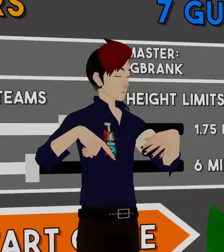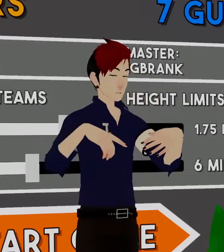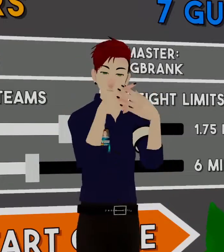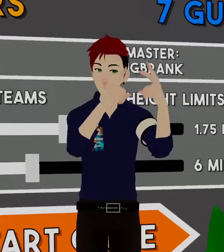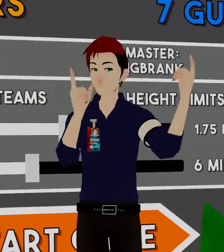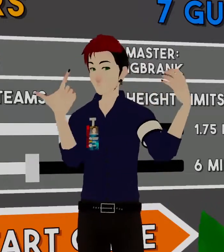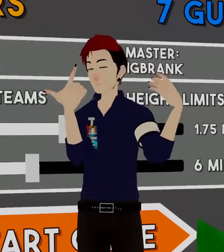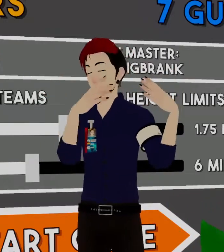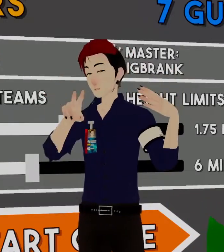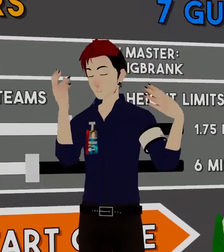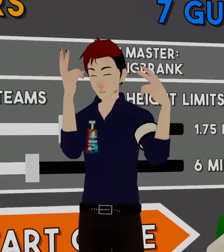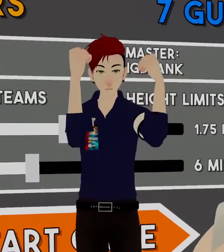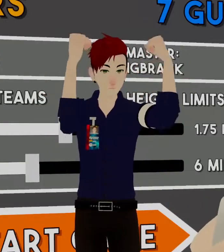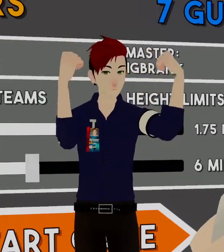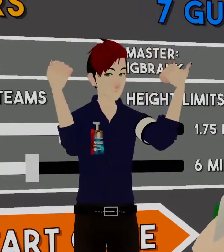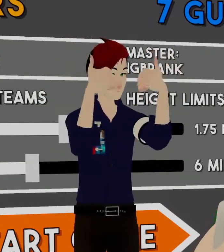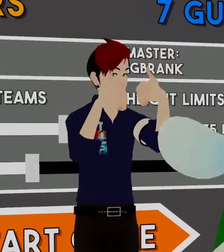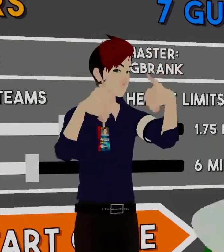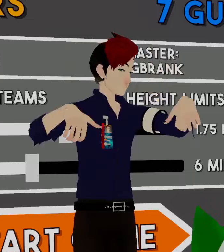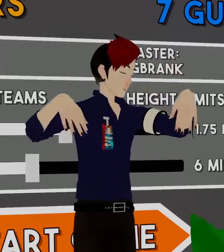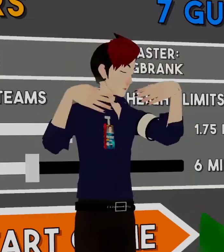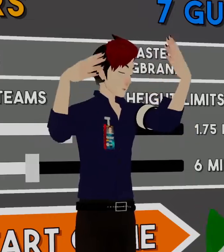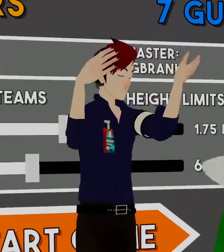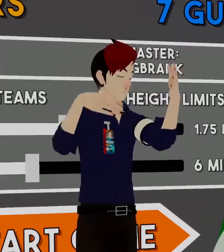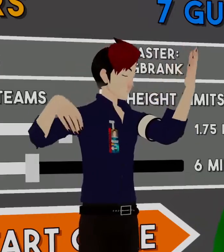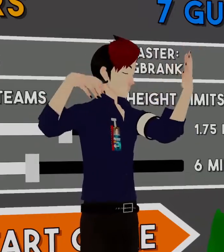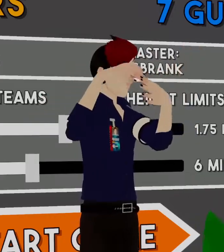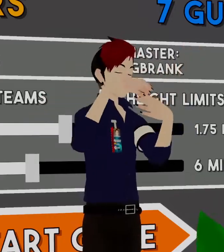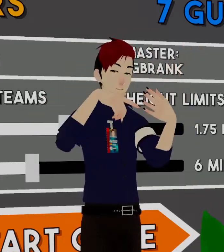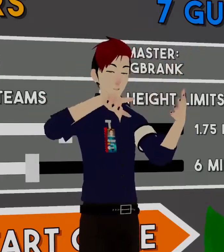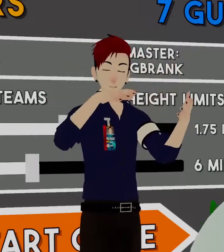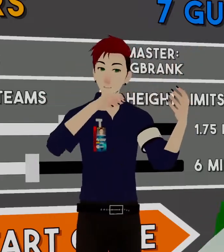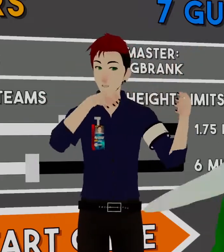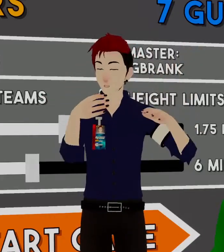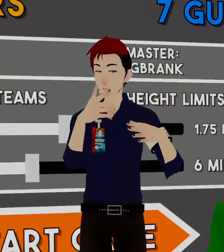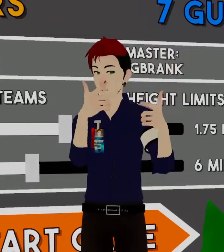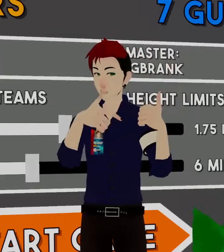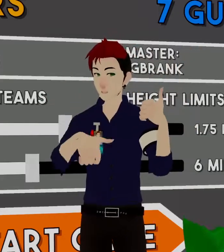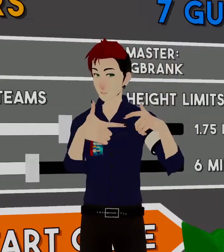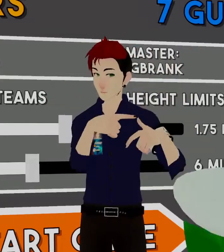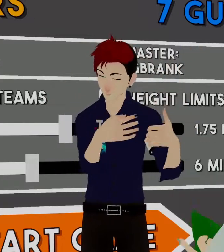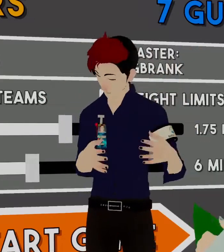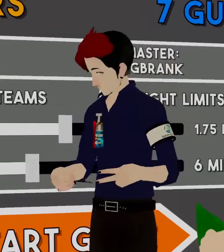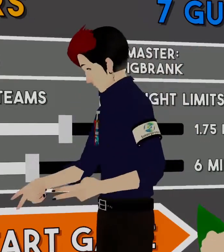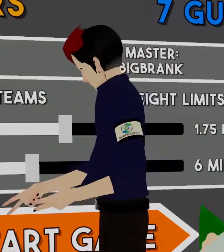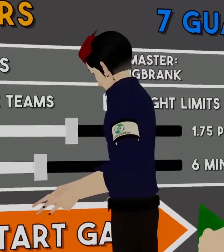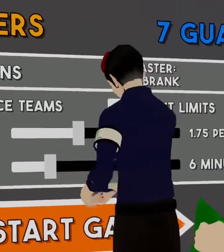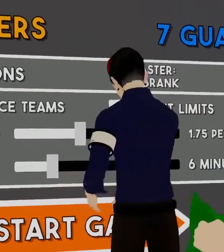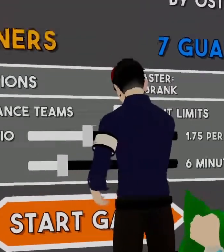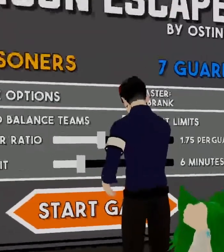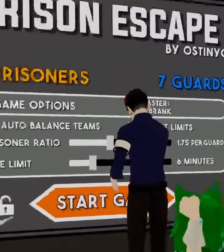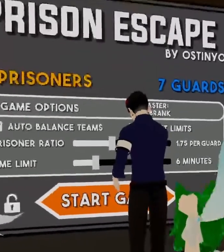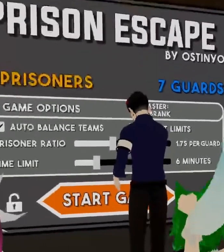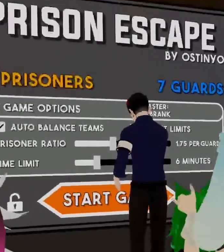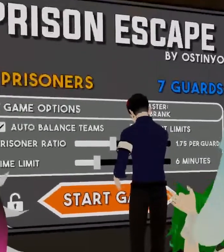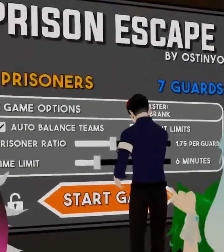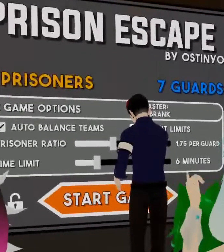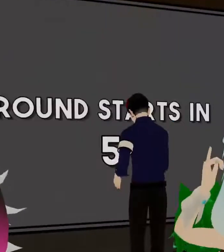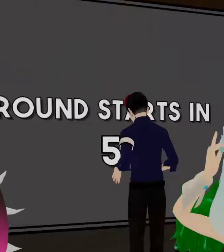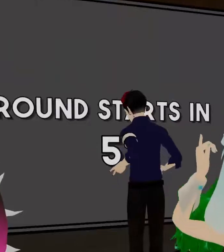need. But all right, so Hey, it's a good way of doing it. you got it. Let's do it again. I don't want to die fast this time. I didn't understand how to